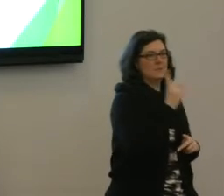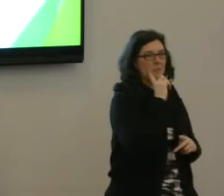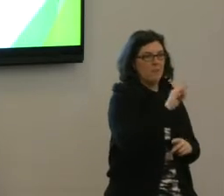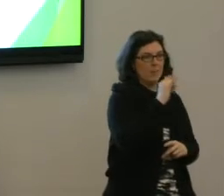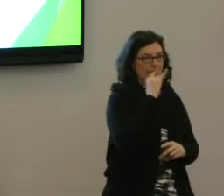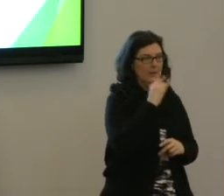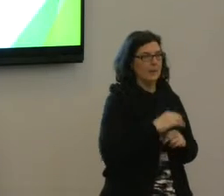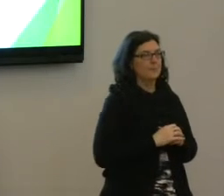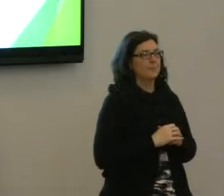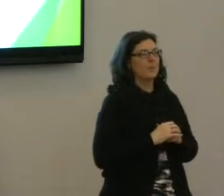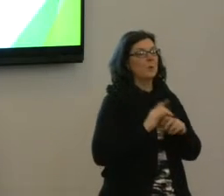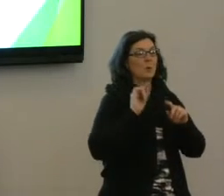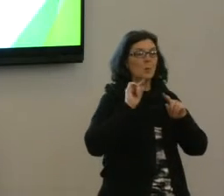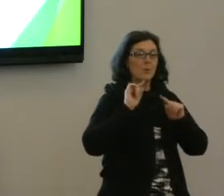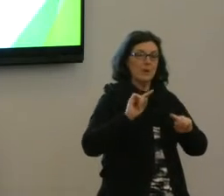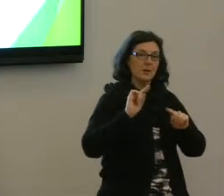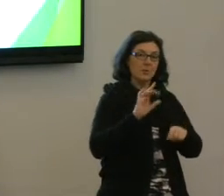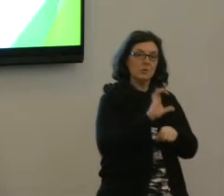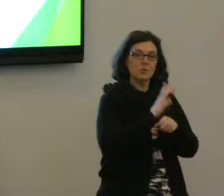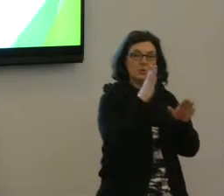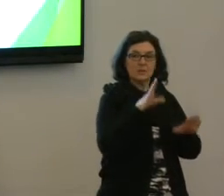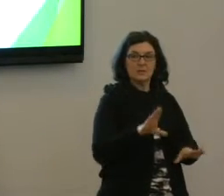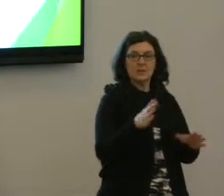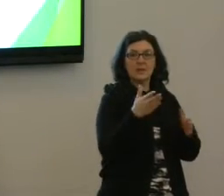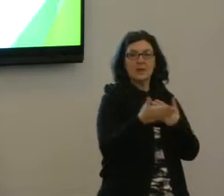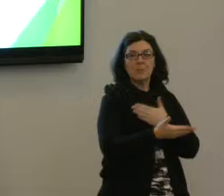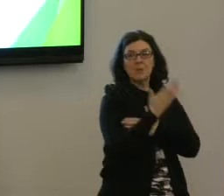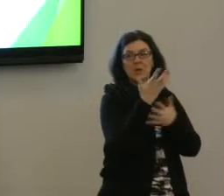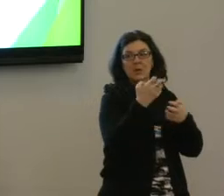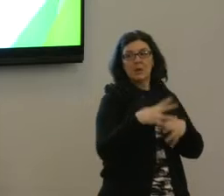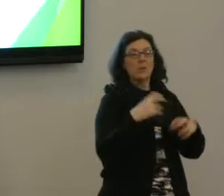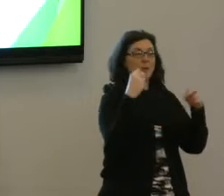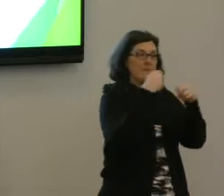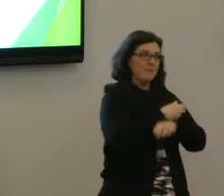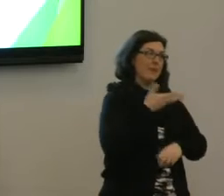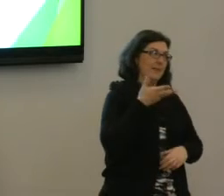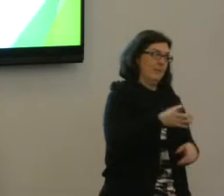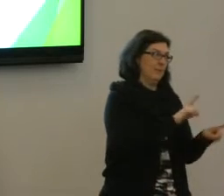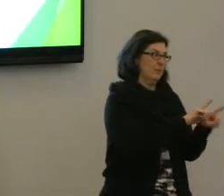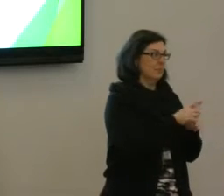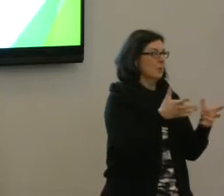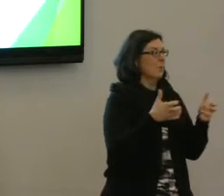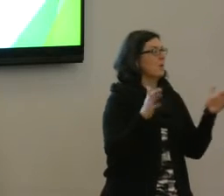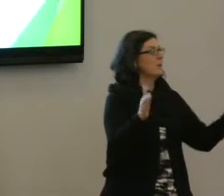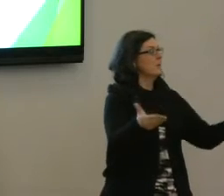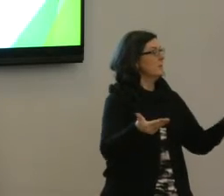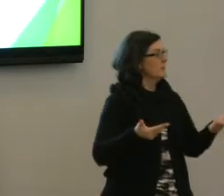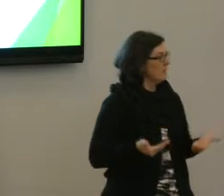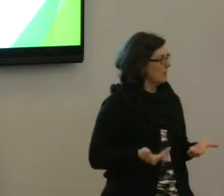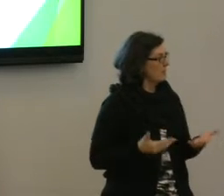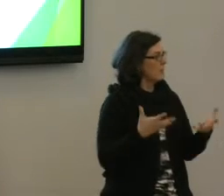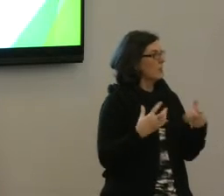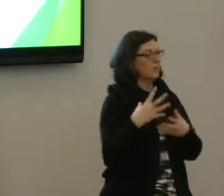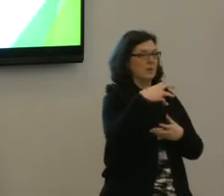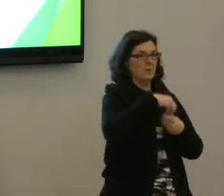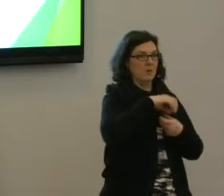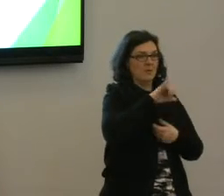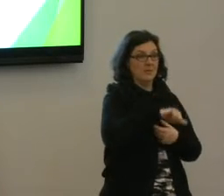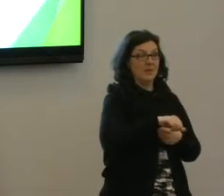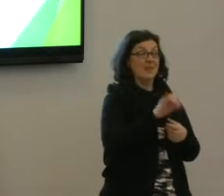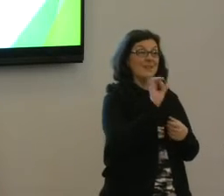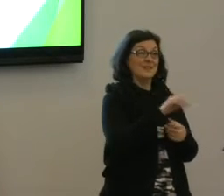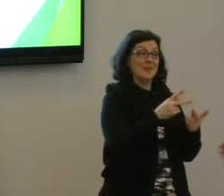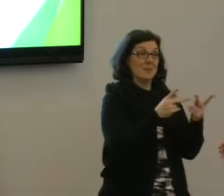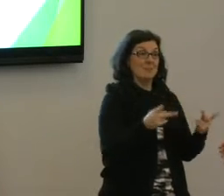on Sunday, I don't want to have to do that. I would like to be welcomed in. I'd like to be part of that. Is it